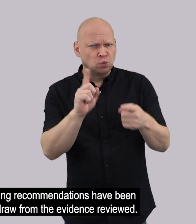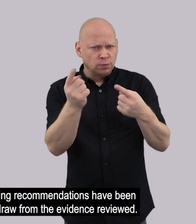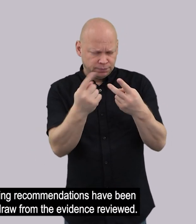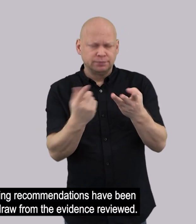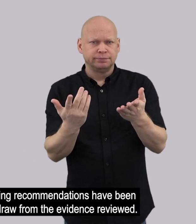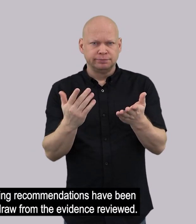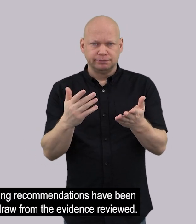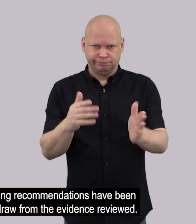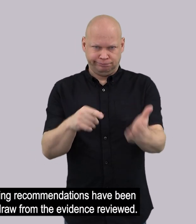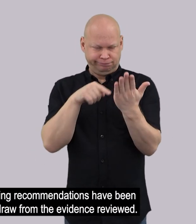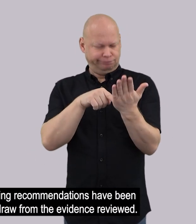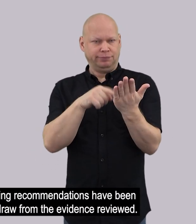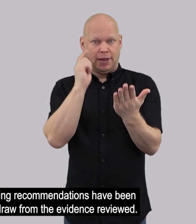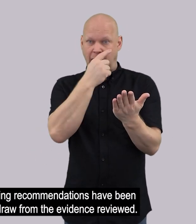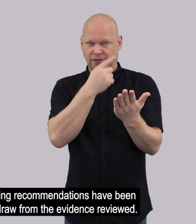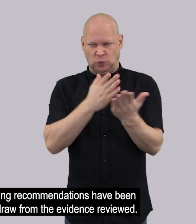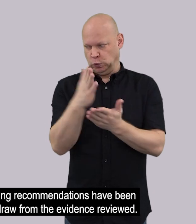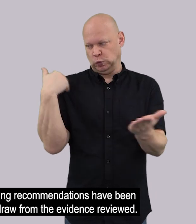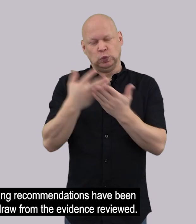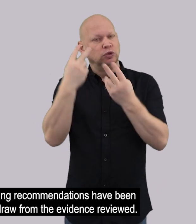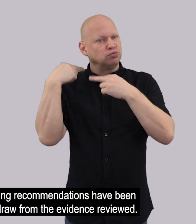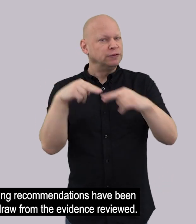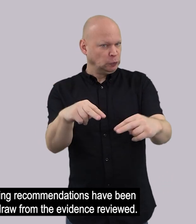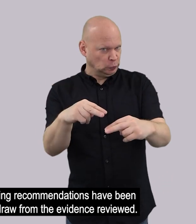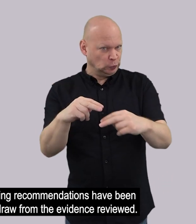The following recommendations have been arrived at, draw from the evidence reviewed.